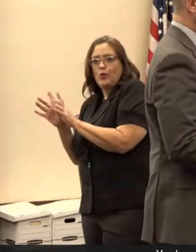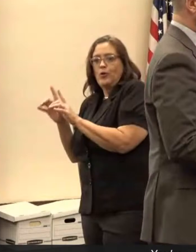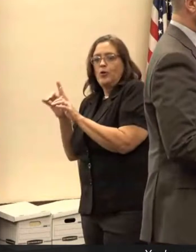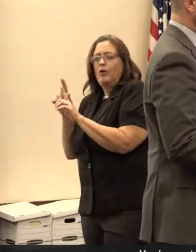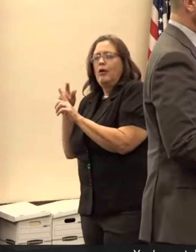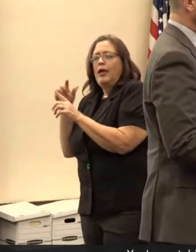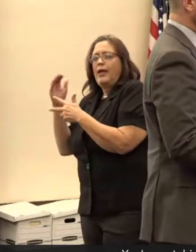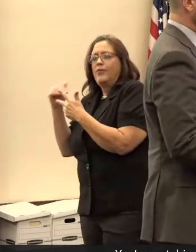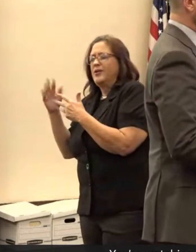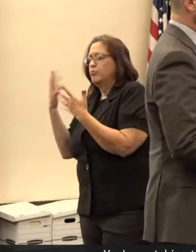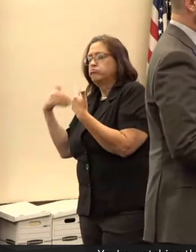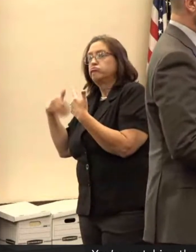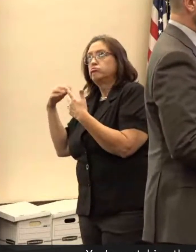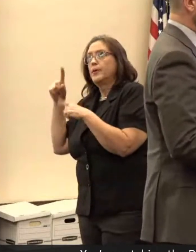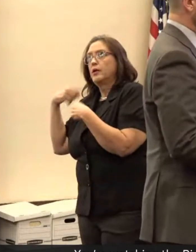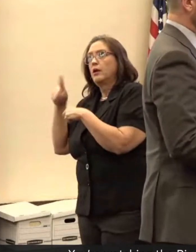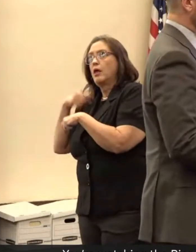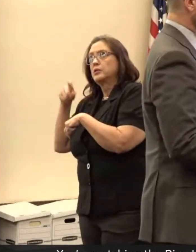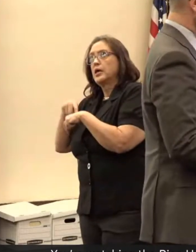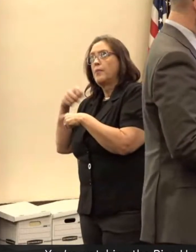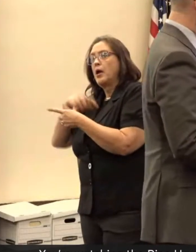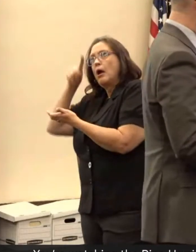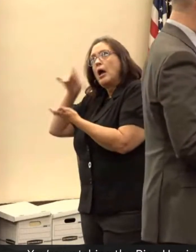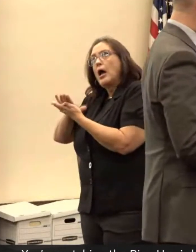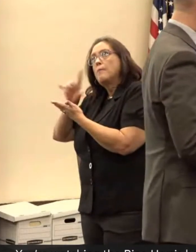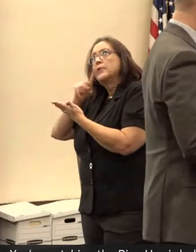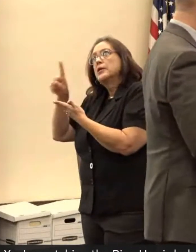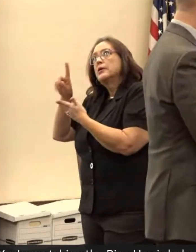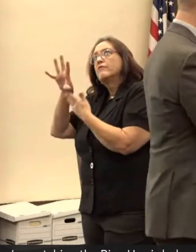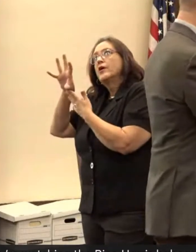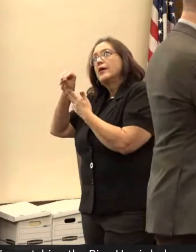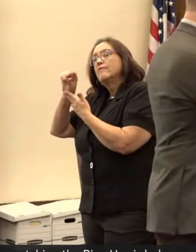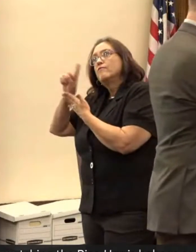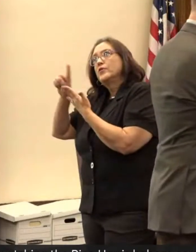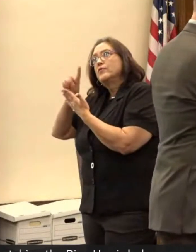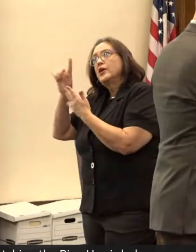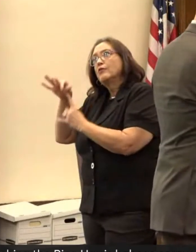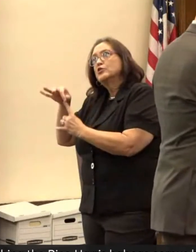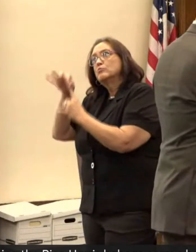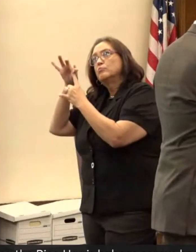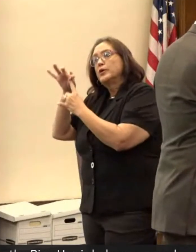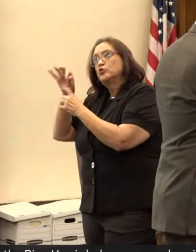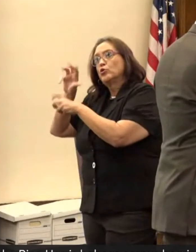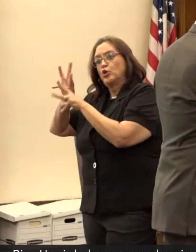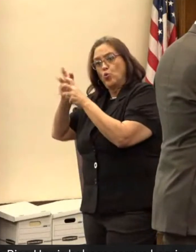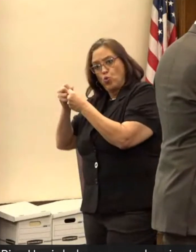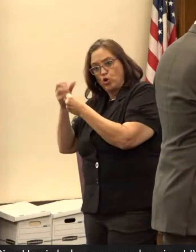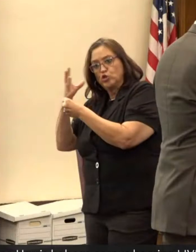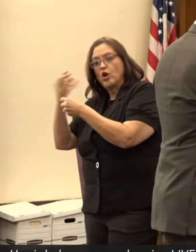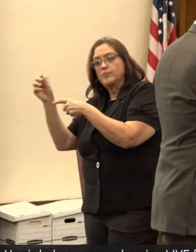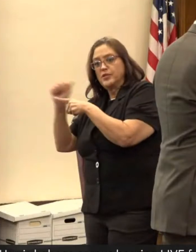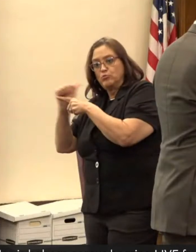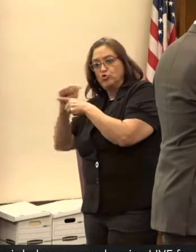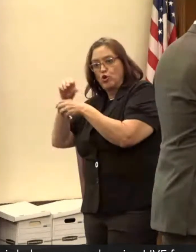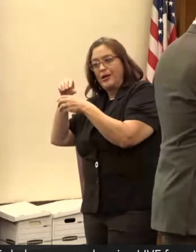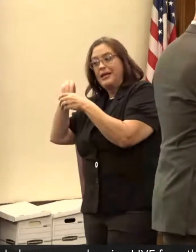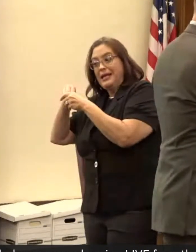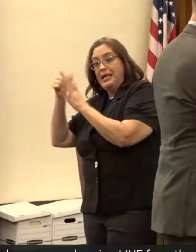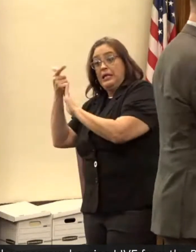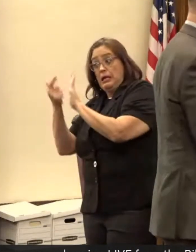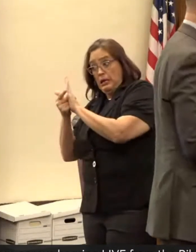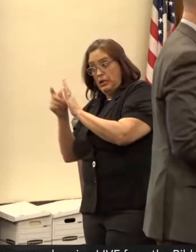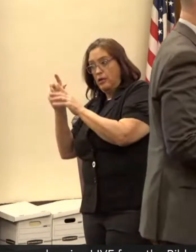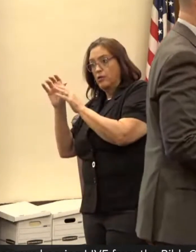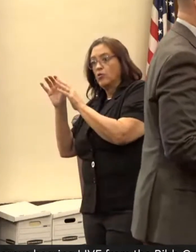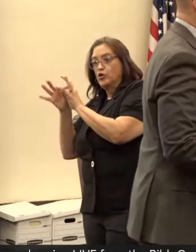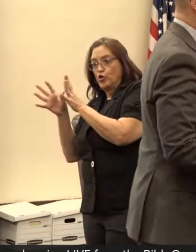it's 50 hours of specialties, workshops, and training in the legal field. And then there is a